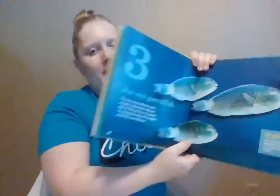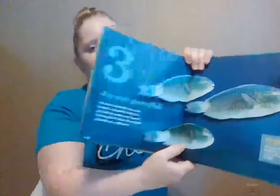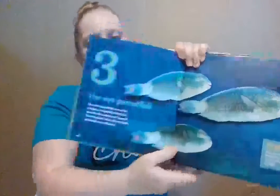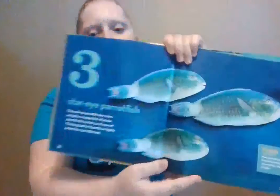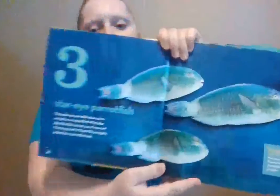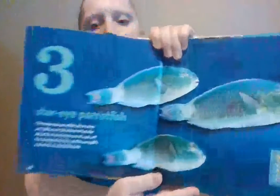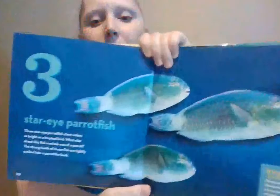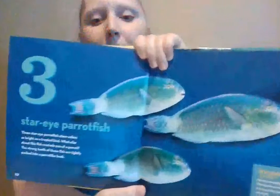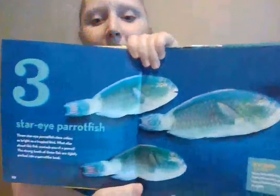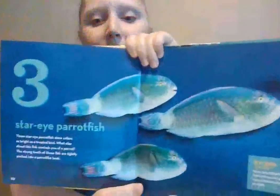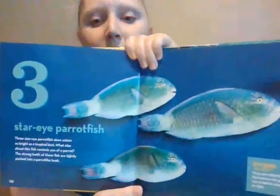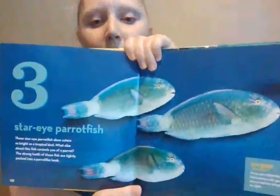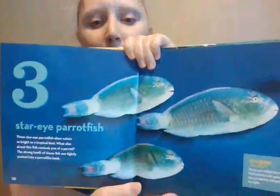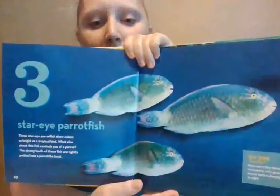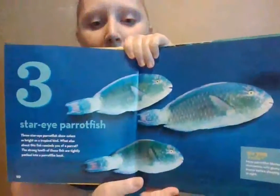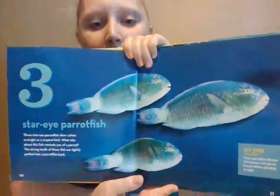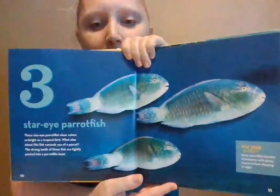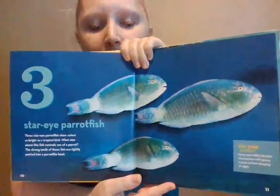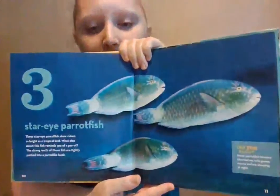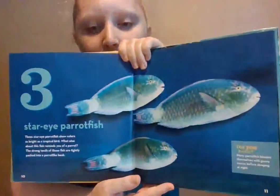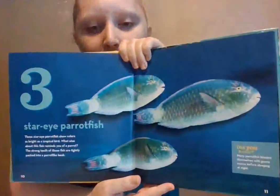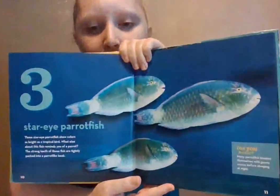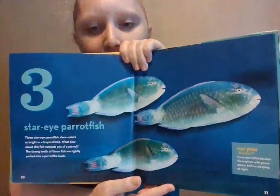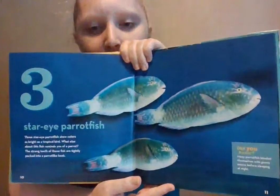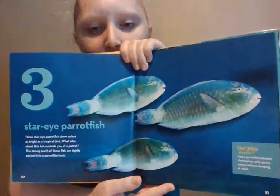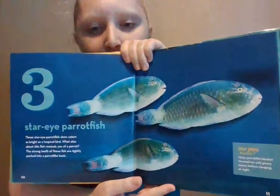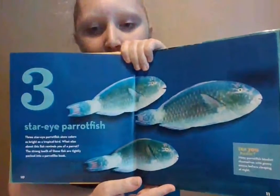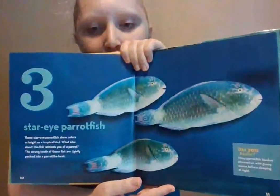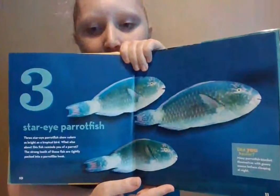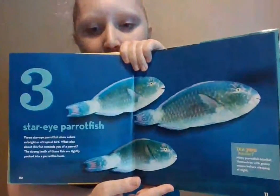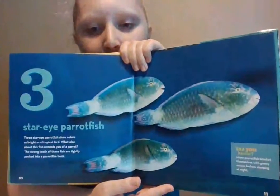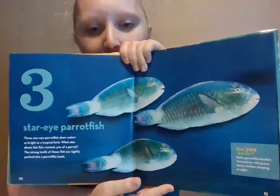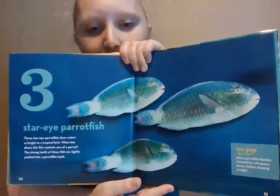else do you think reminds you of a parrot with those fish?